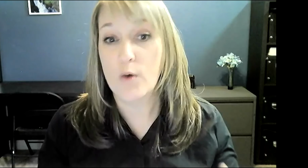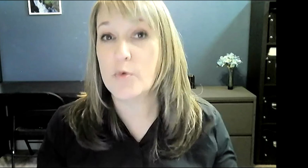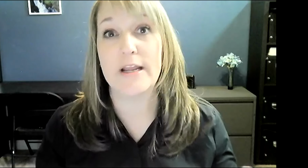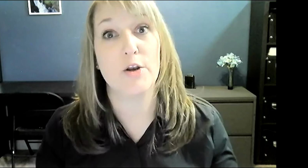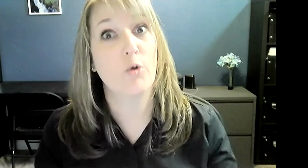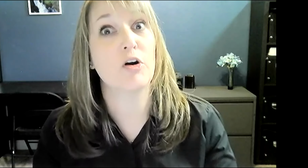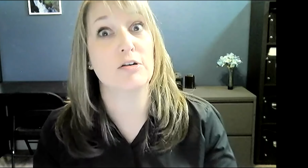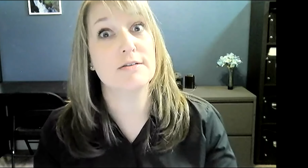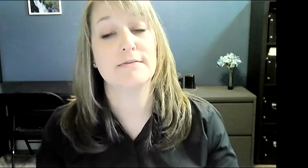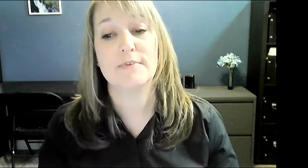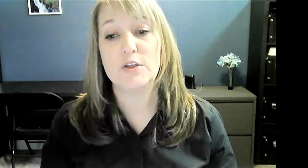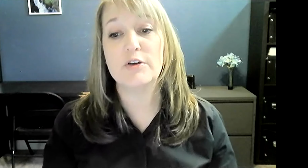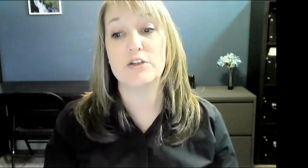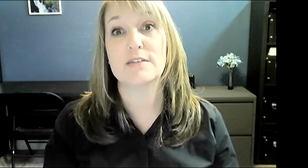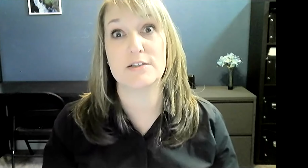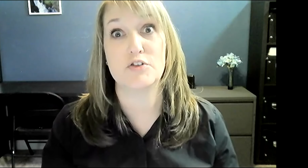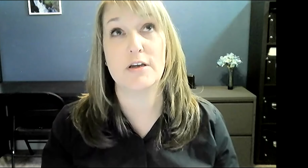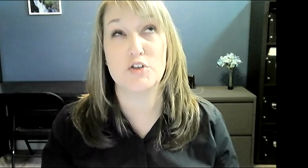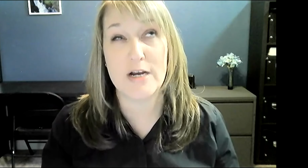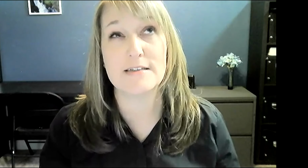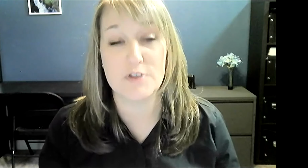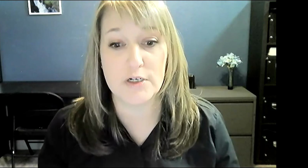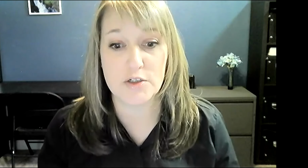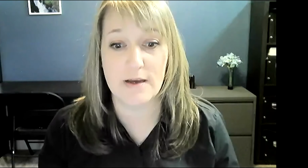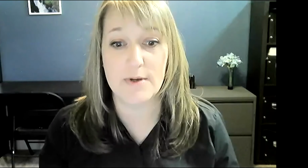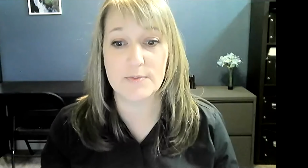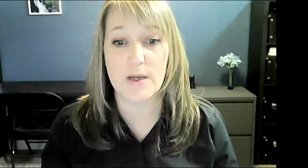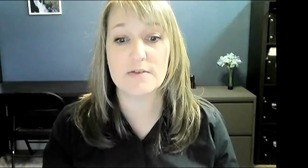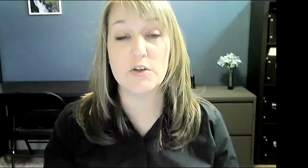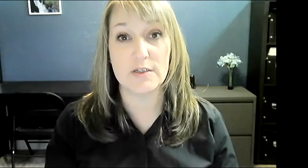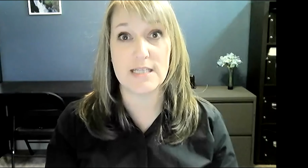one boy and no girls, you can use contrastive structure that way as well. So you could say,